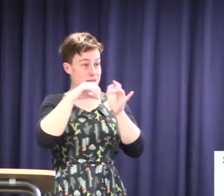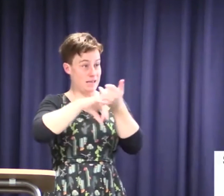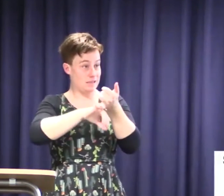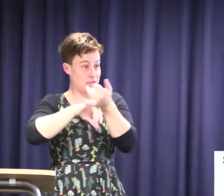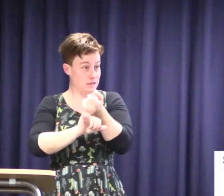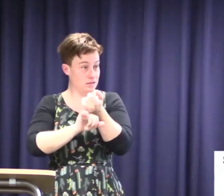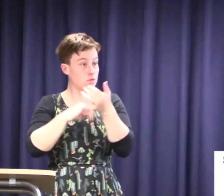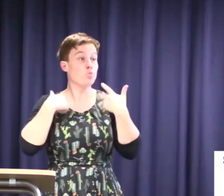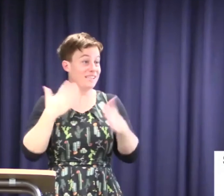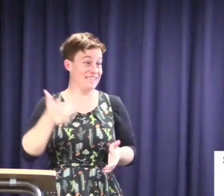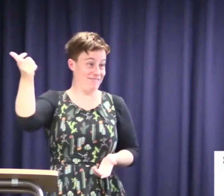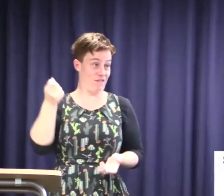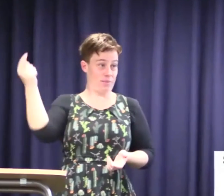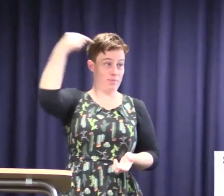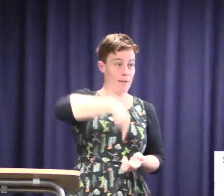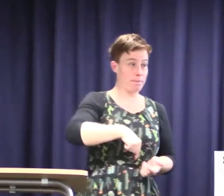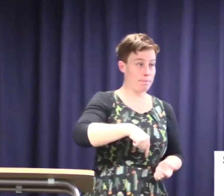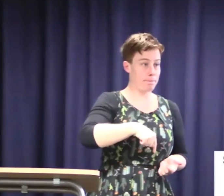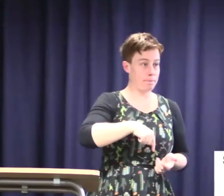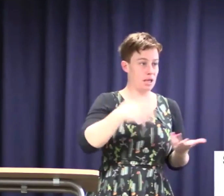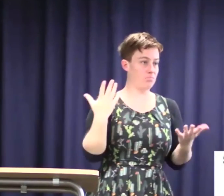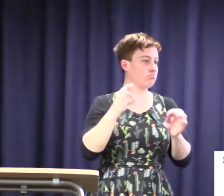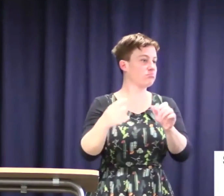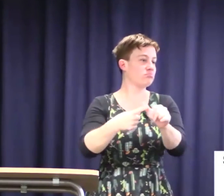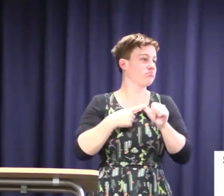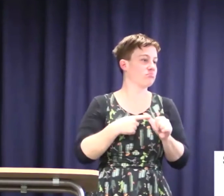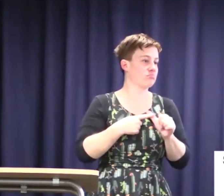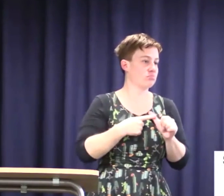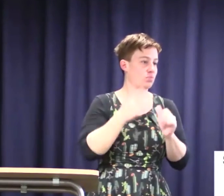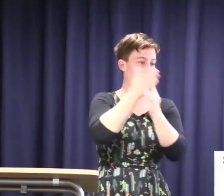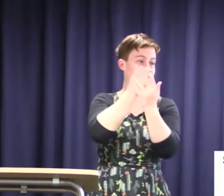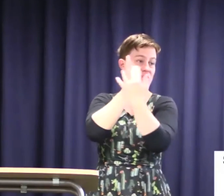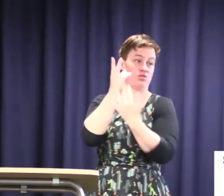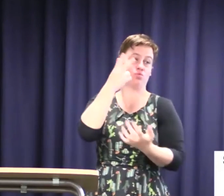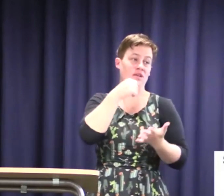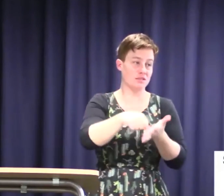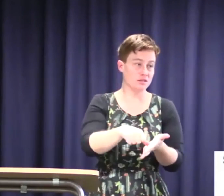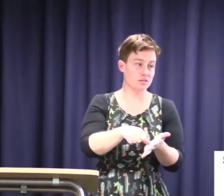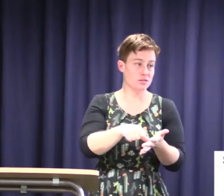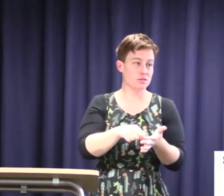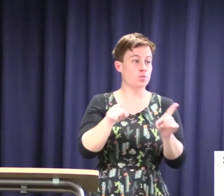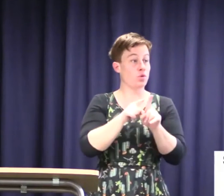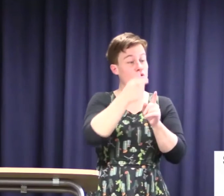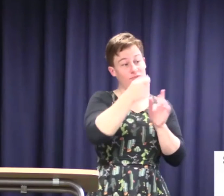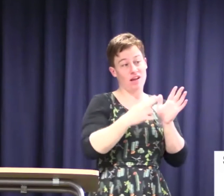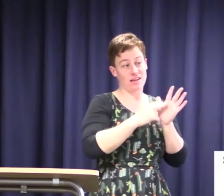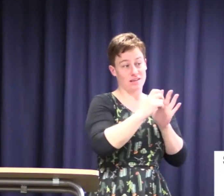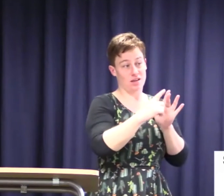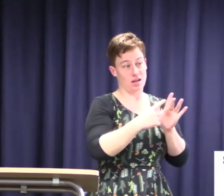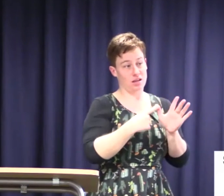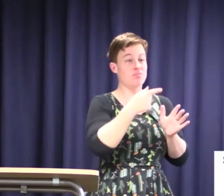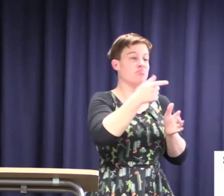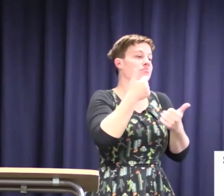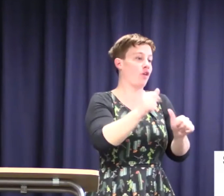Kim, you asked whether DSS were invited. We did. Unfortunately, they didn't respond. We sent them